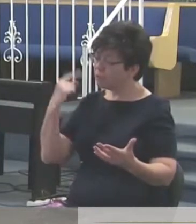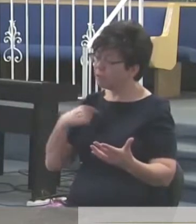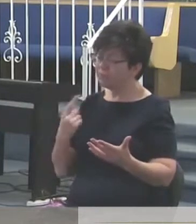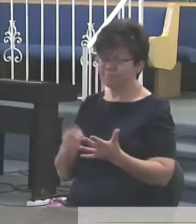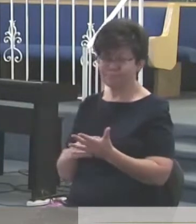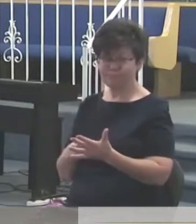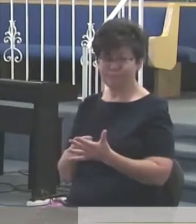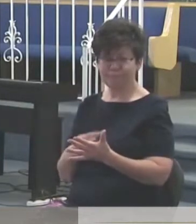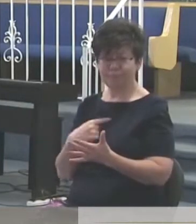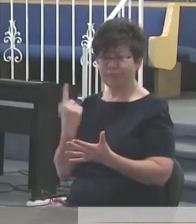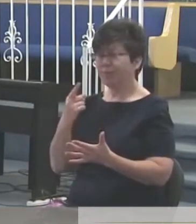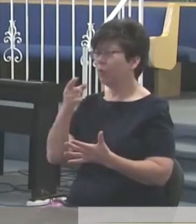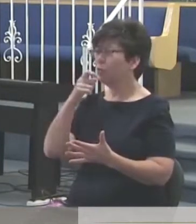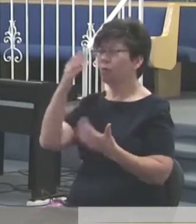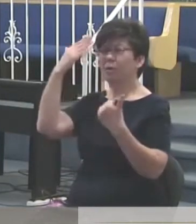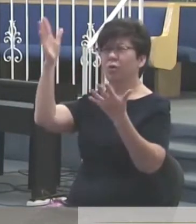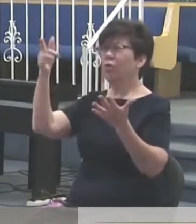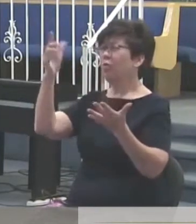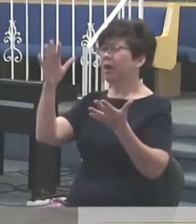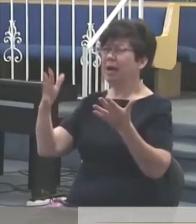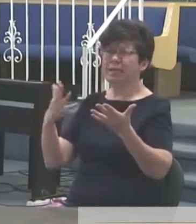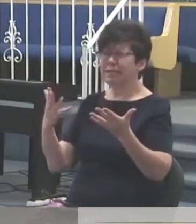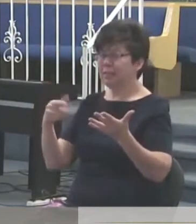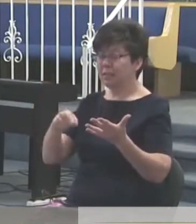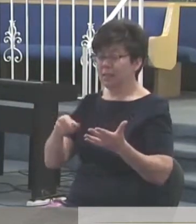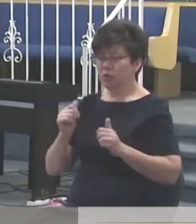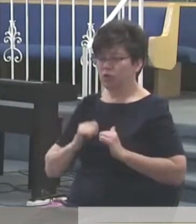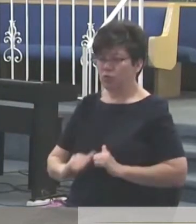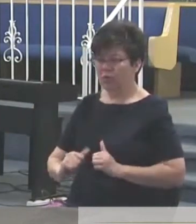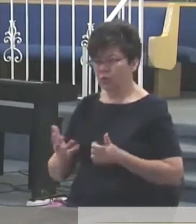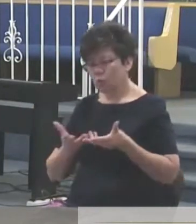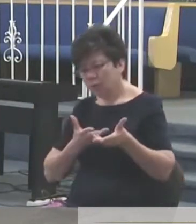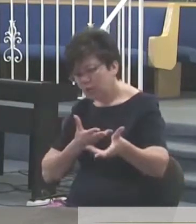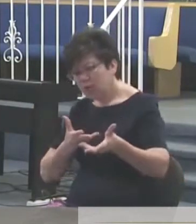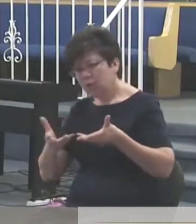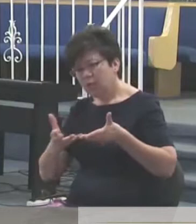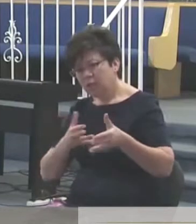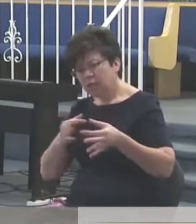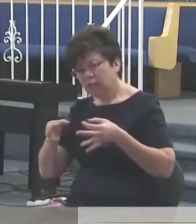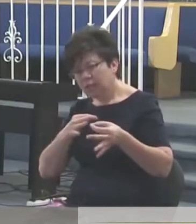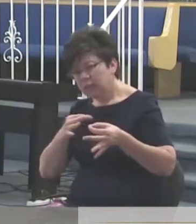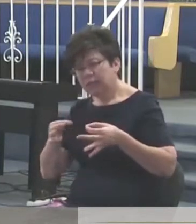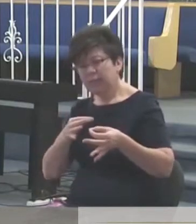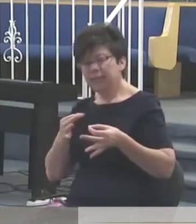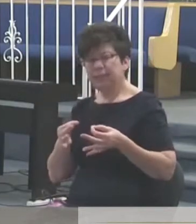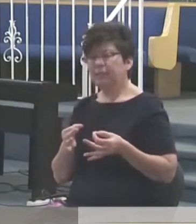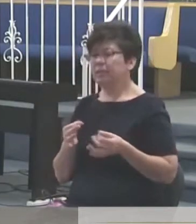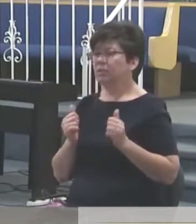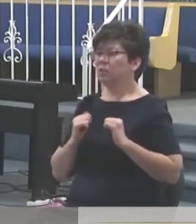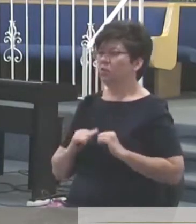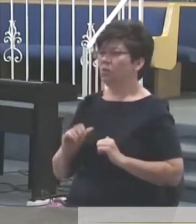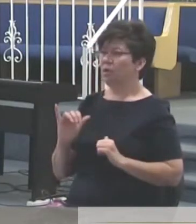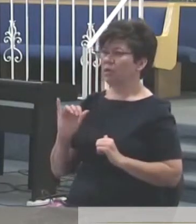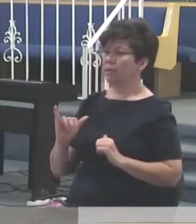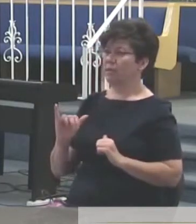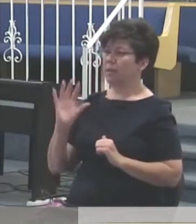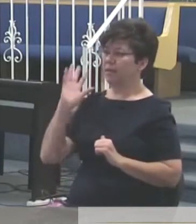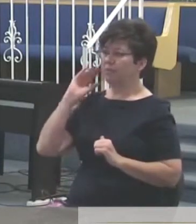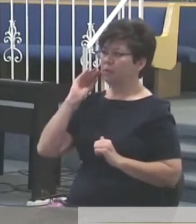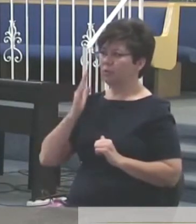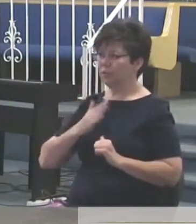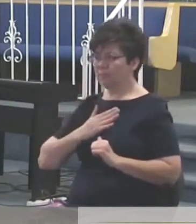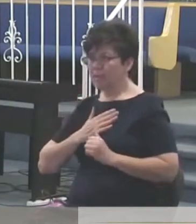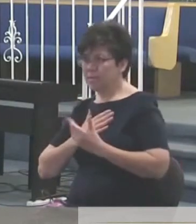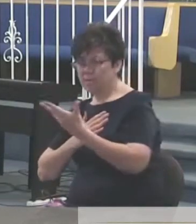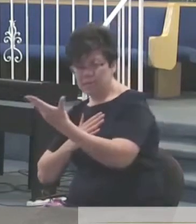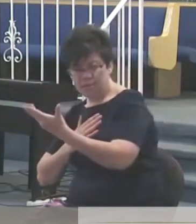know anything about God and you're trying to relay to them this experience that you have